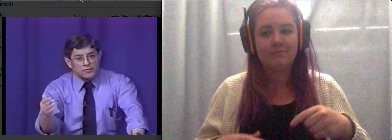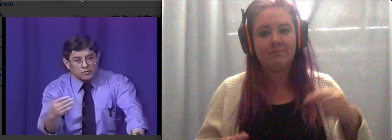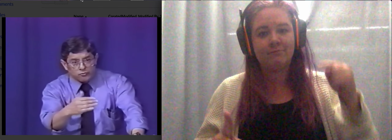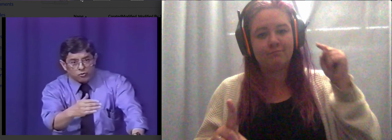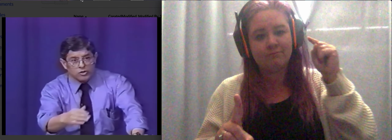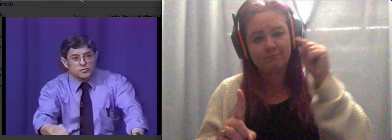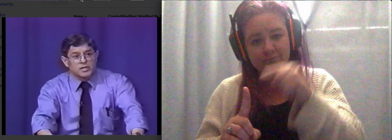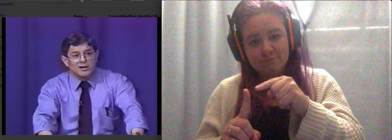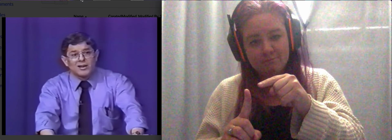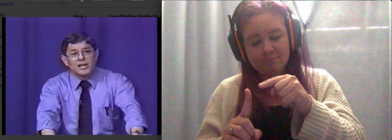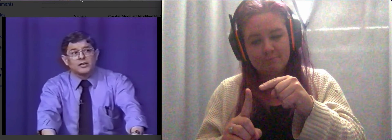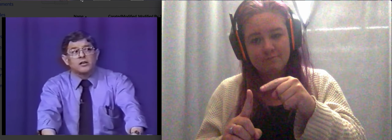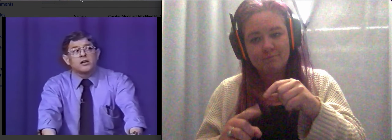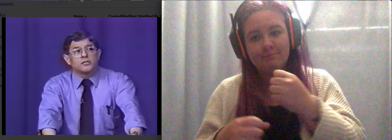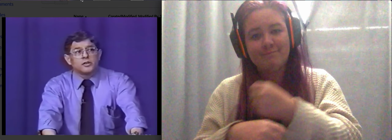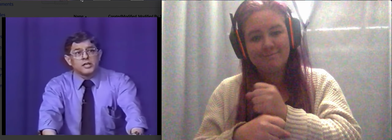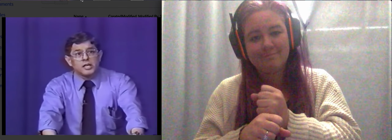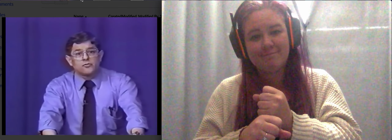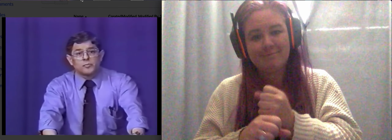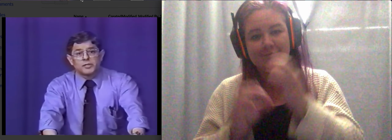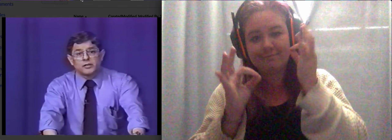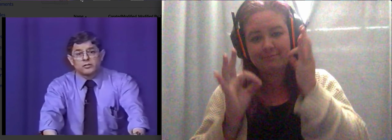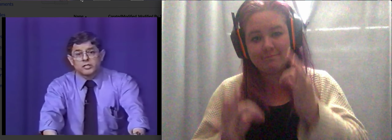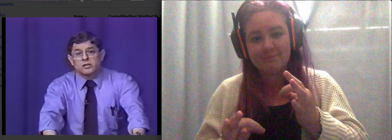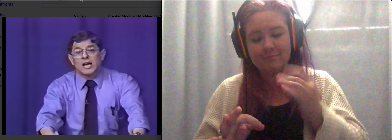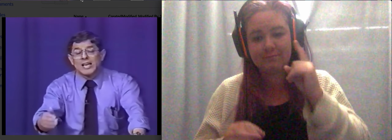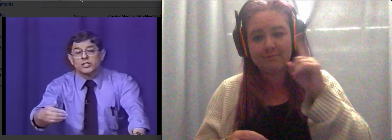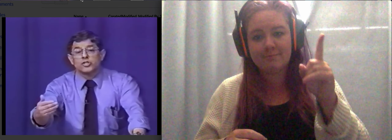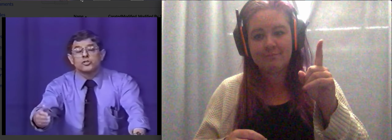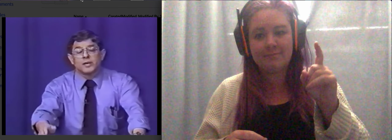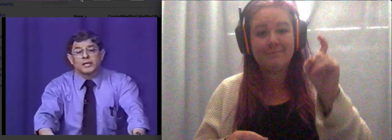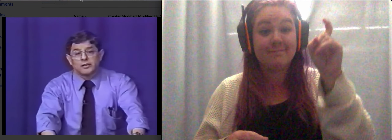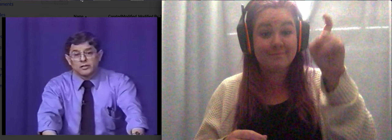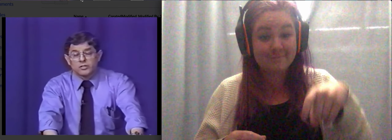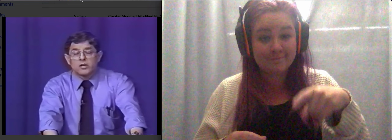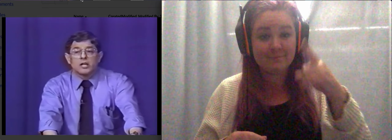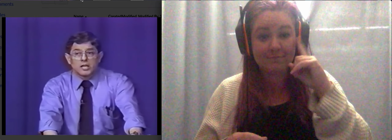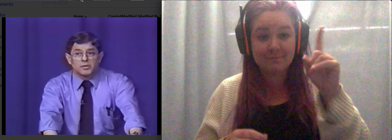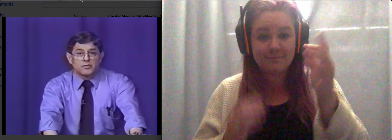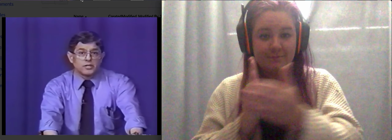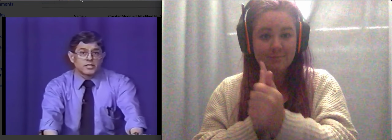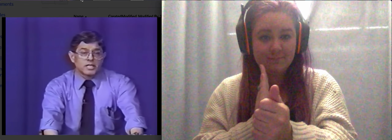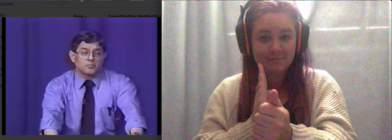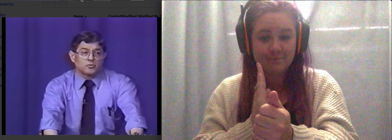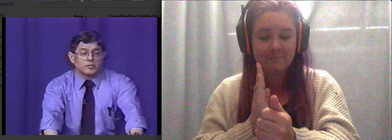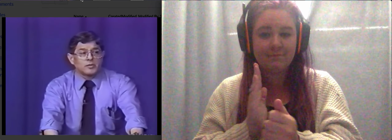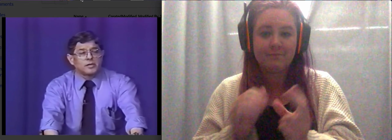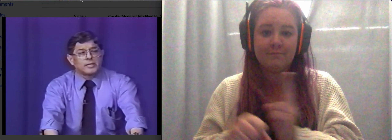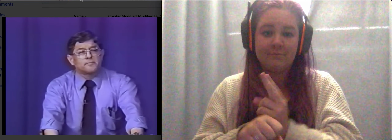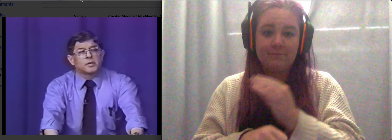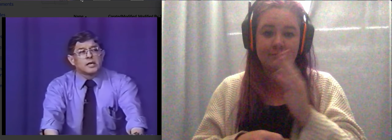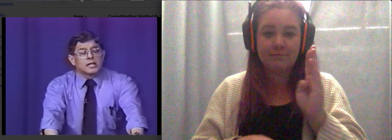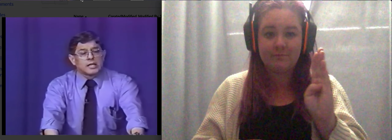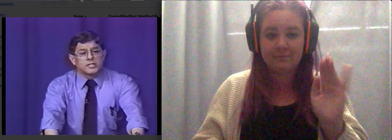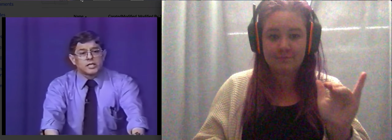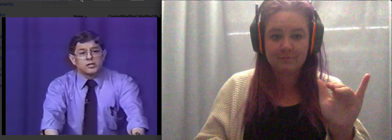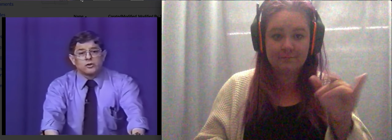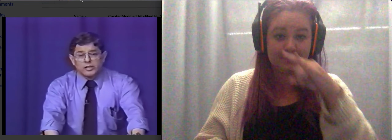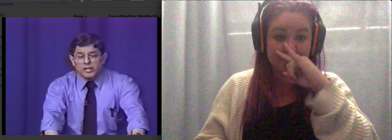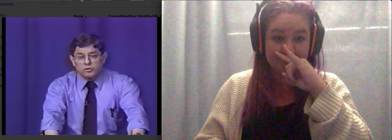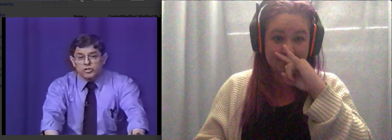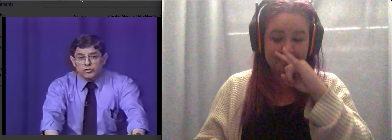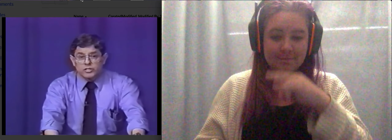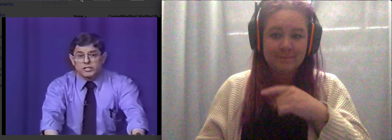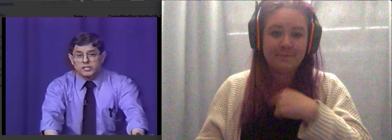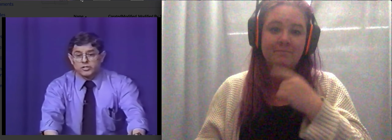force behind the need for a particular skill as it's used by kids. Let me give you an example of what I mean by that. Let's say you're a social